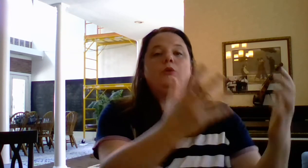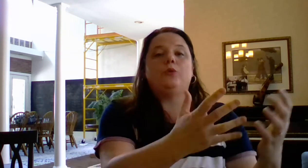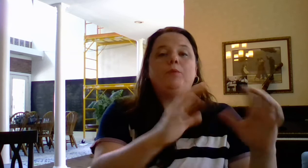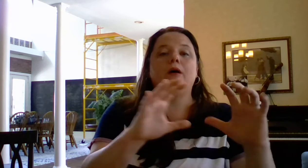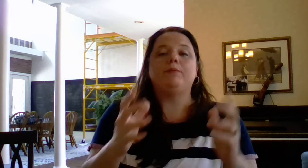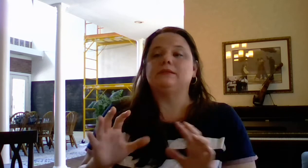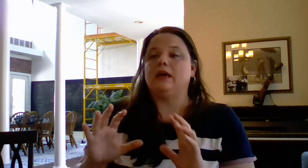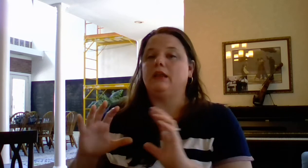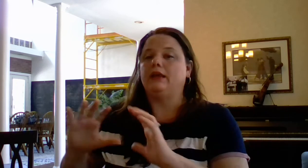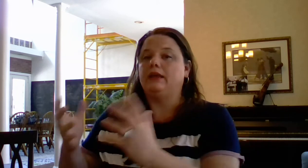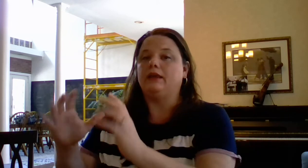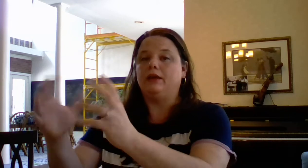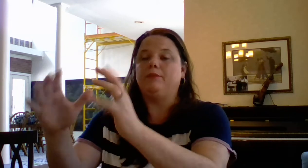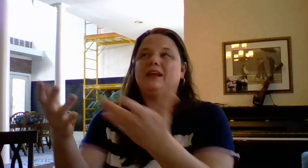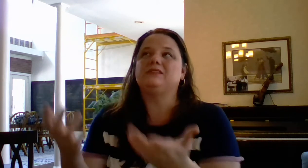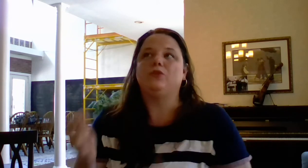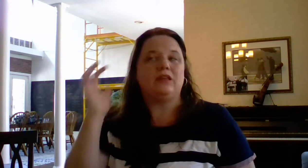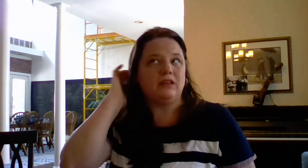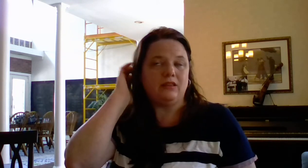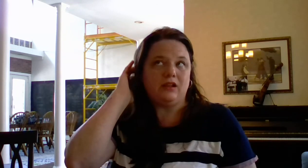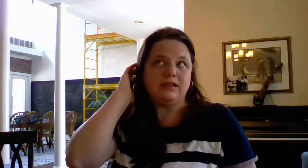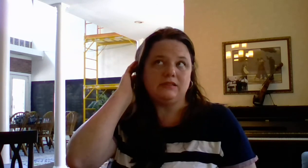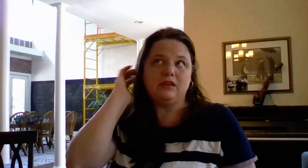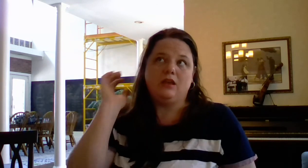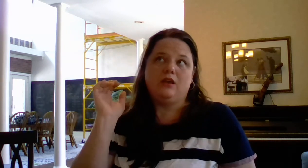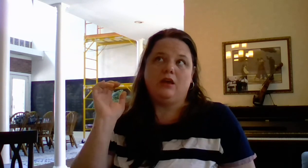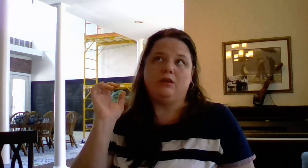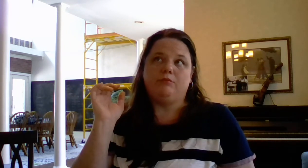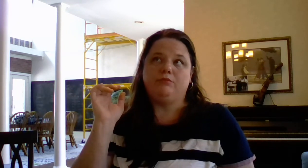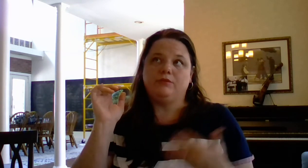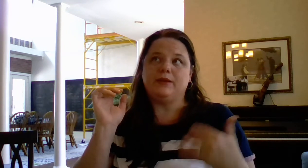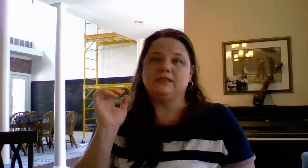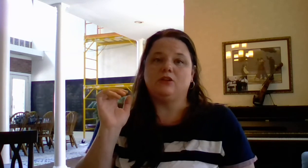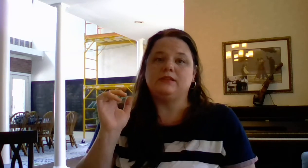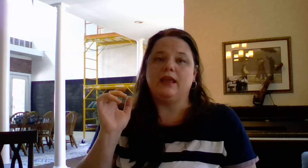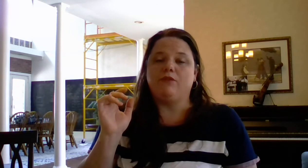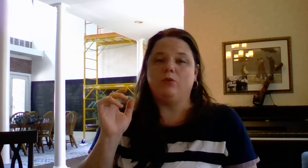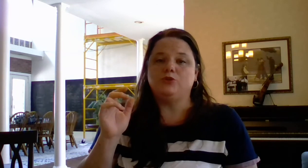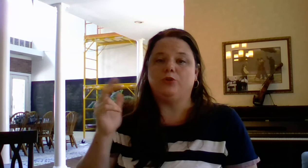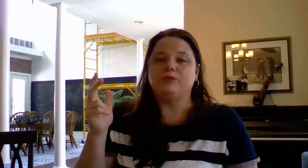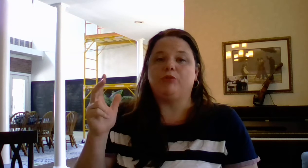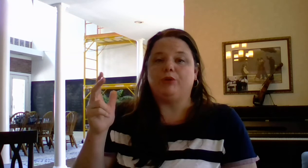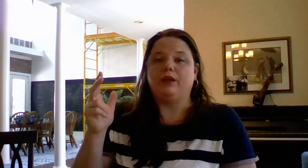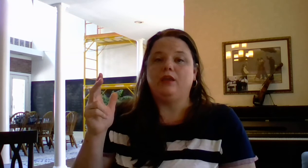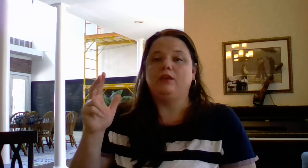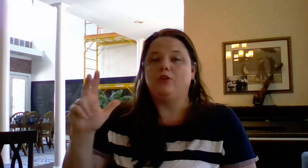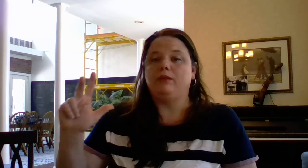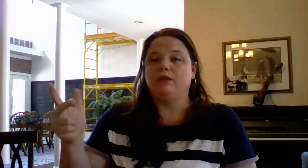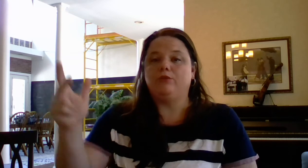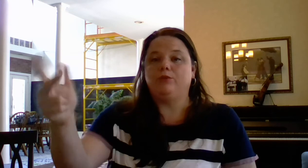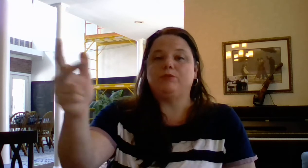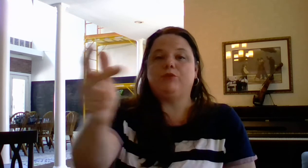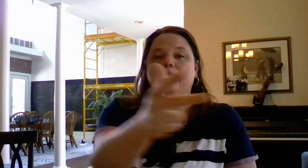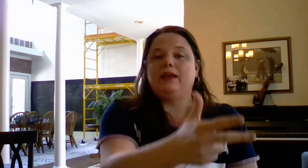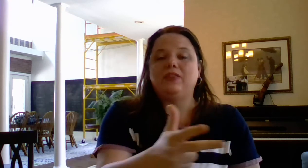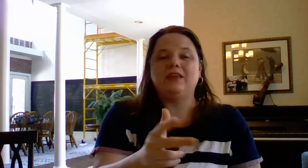group up is kind of like, and like I told the kid, like the class this past Thursday, if I wanted you in groups of three, it'd be like groups of three like